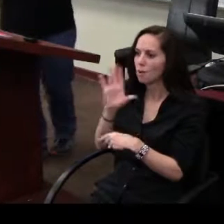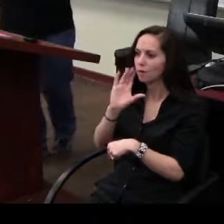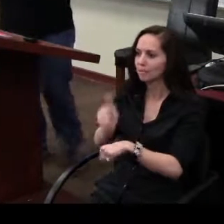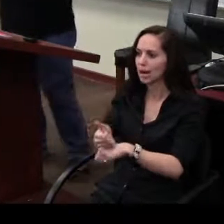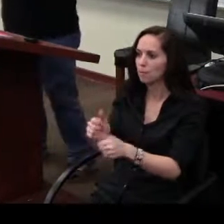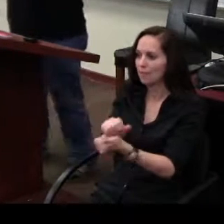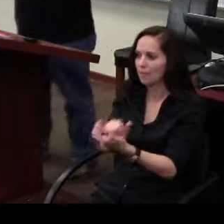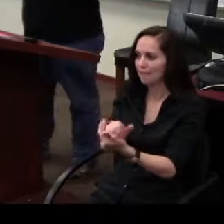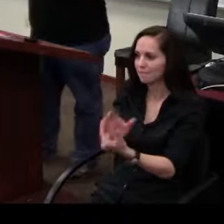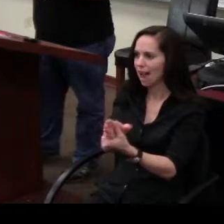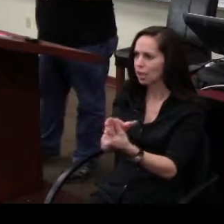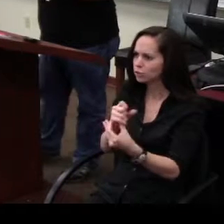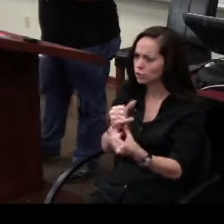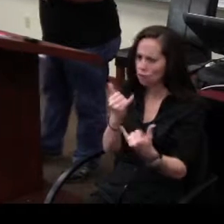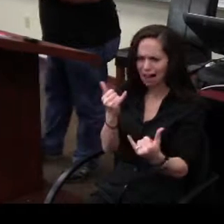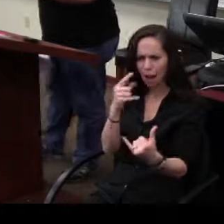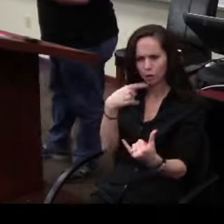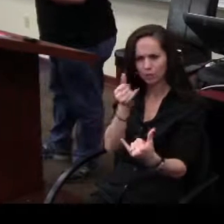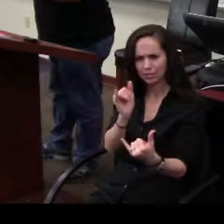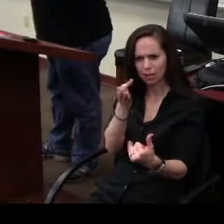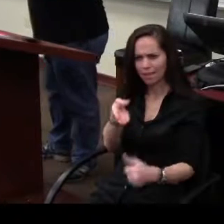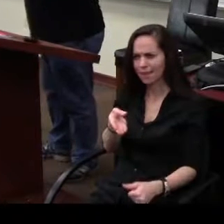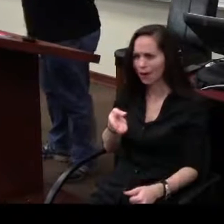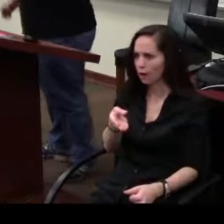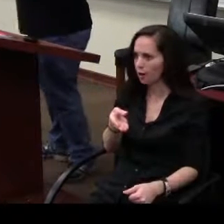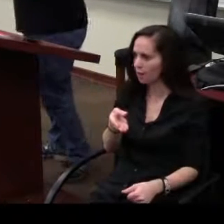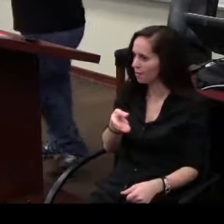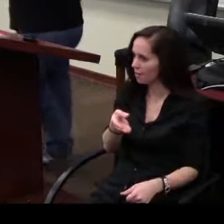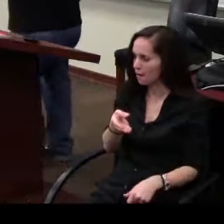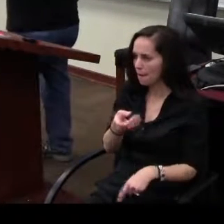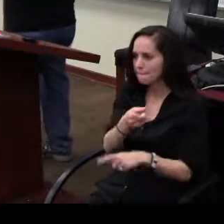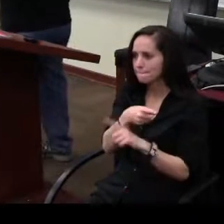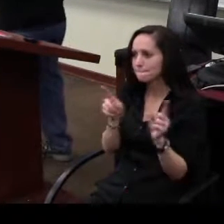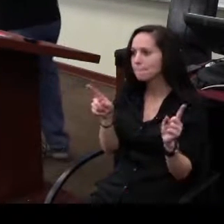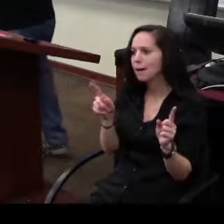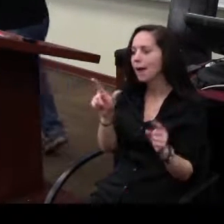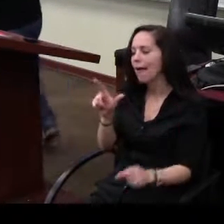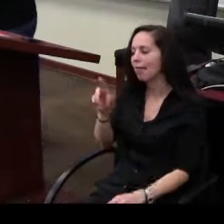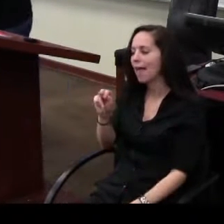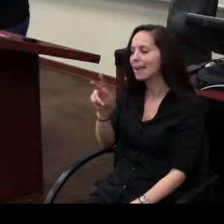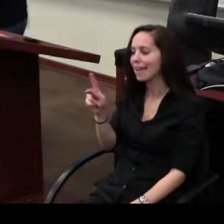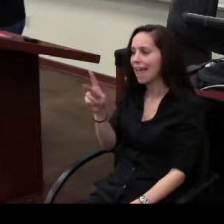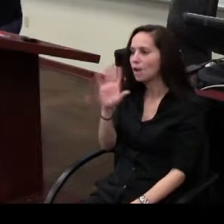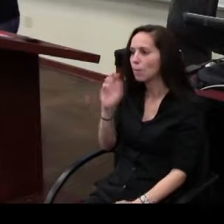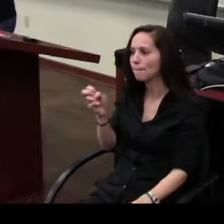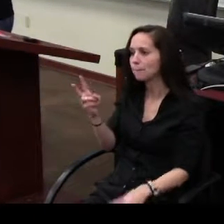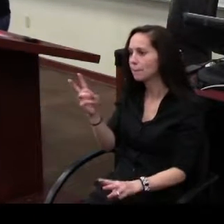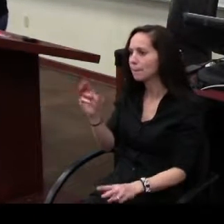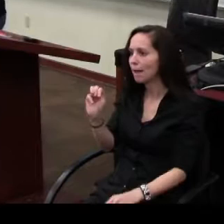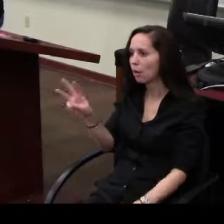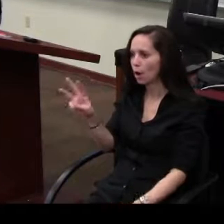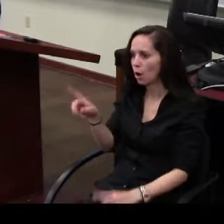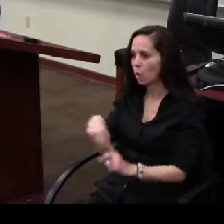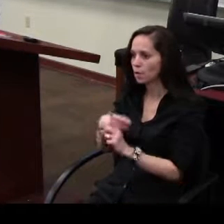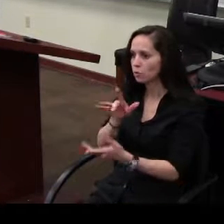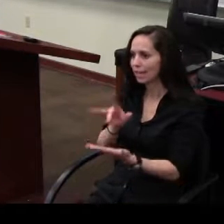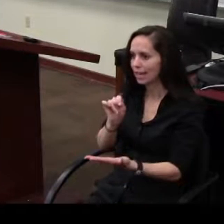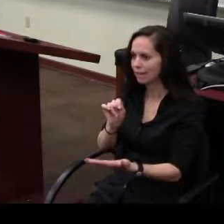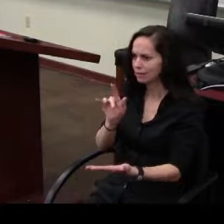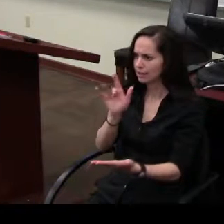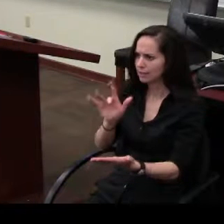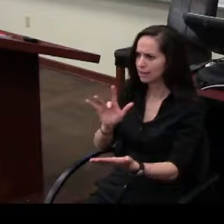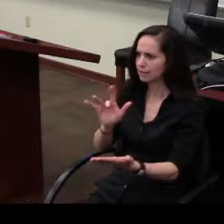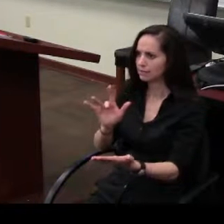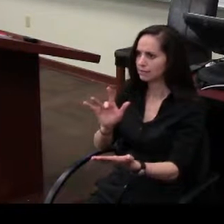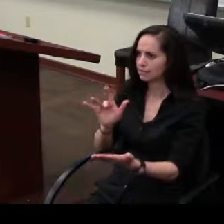file, so it's right there. It actually looks like it's right there. The trick is the LNK file also launches malware when you click. So you double-click